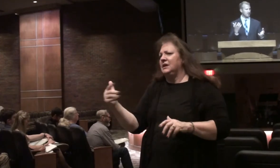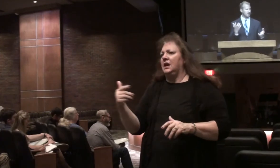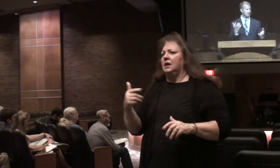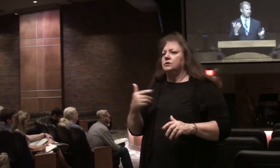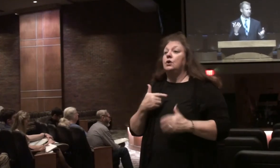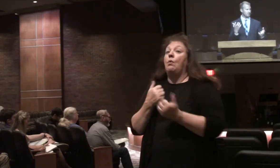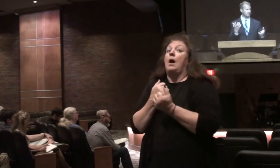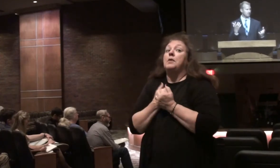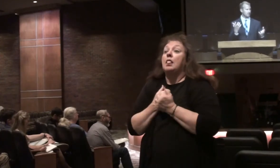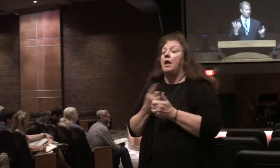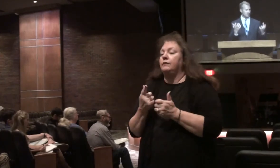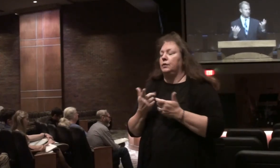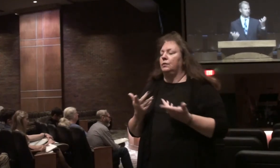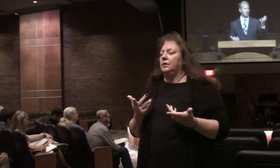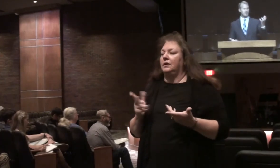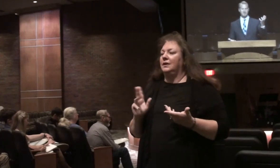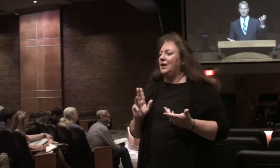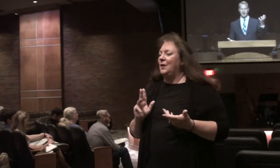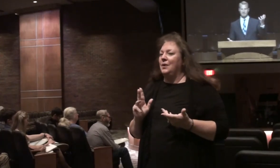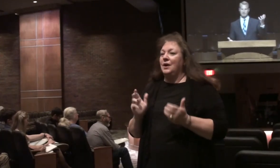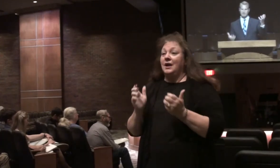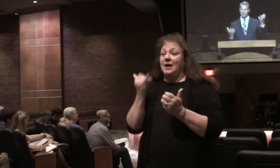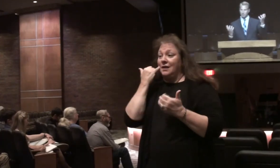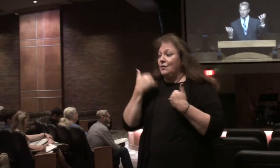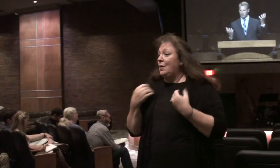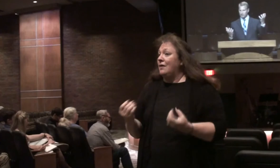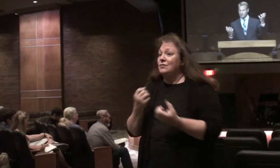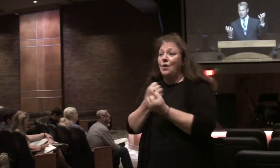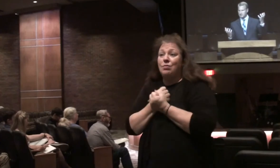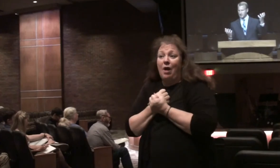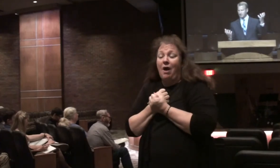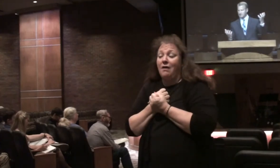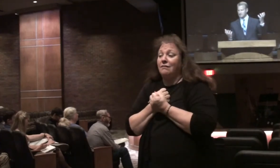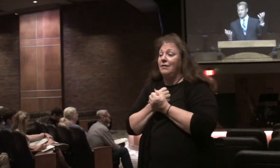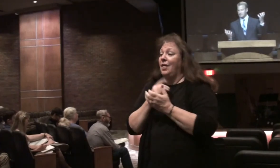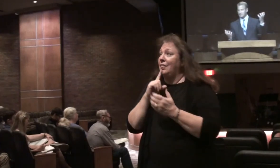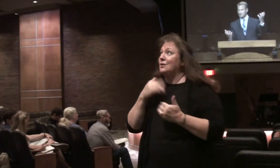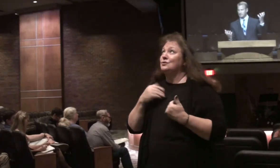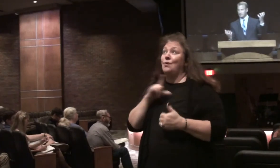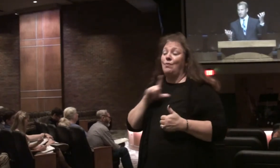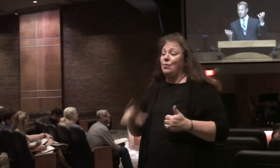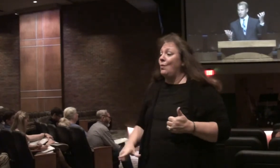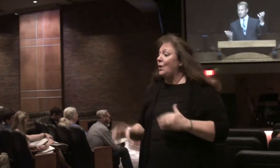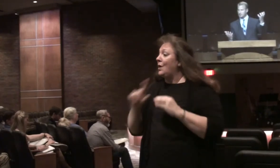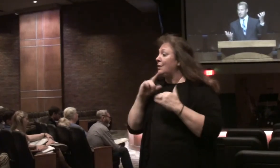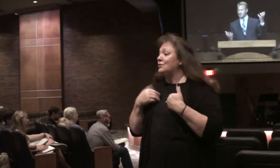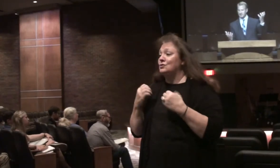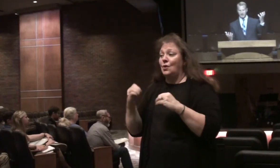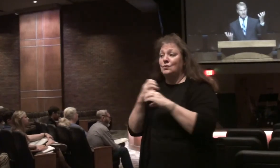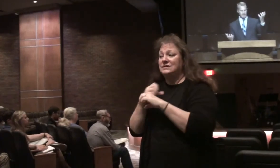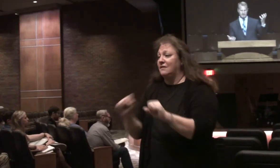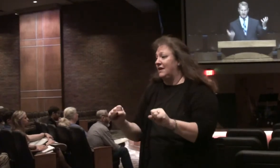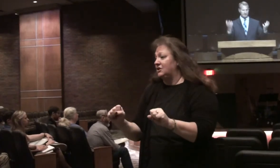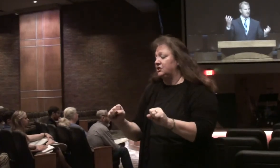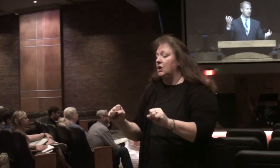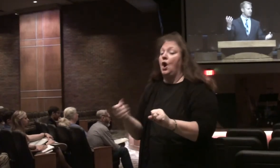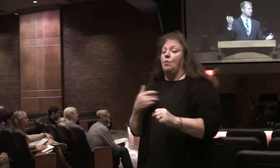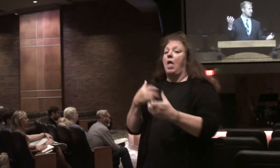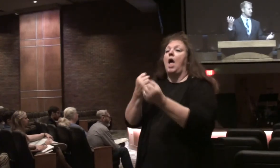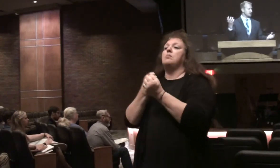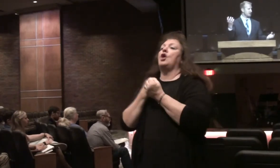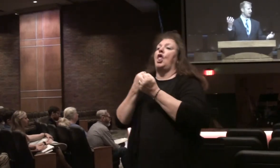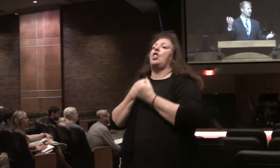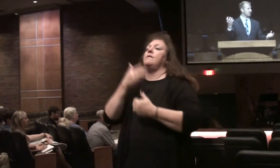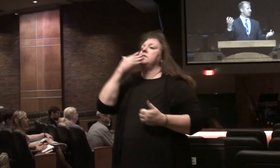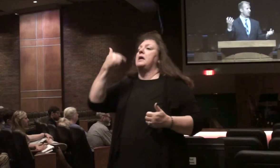to try to love. If there's no love in your life, there's no Lord. There's no salvation. The solution isn't, then I'm going to try to love others